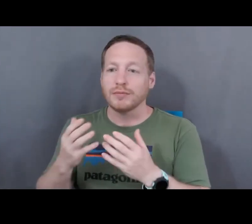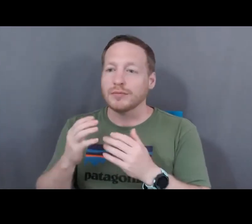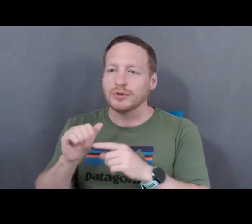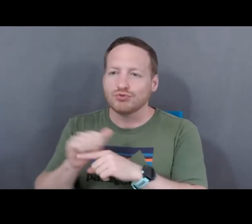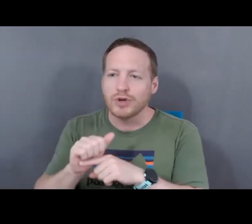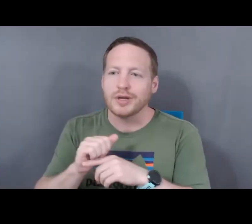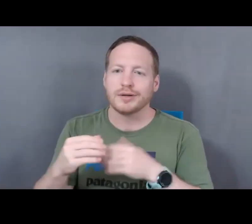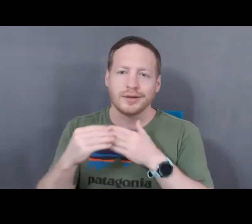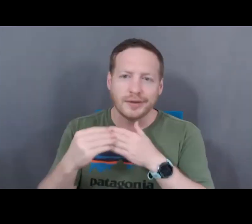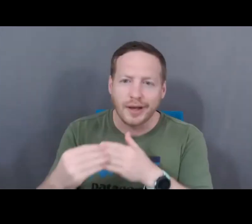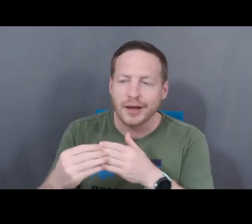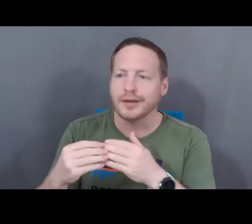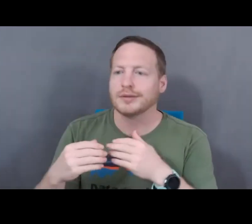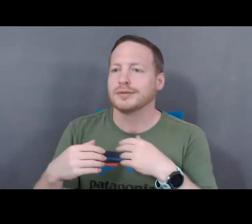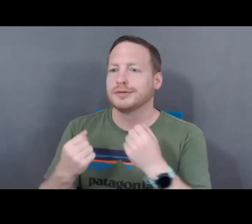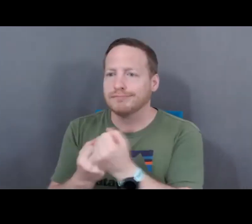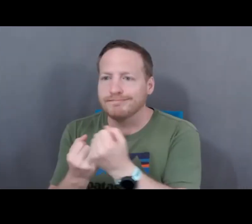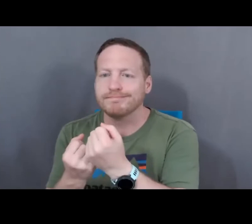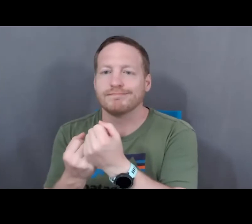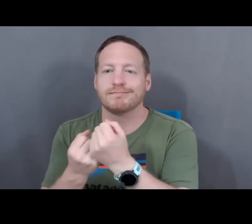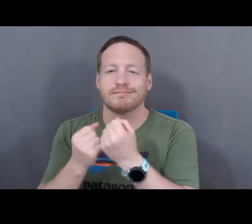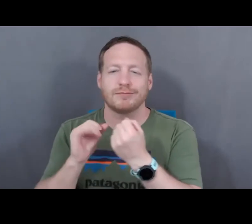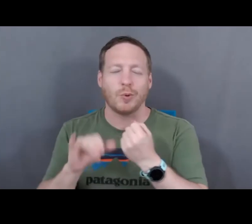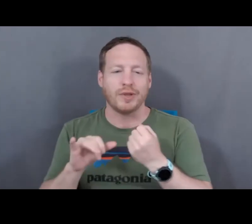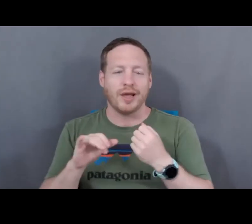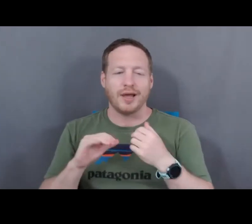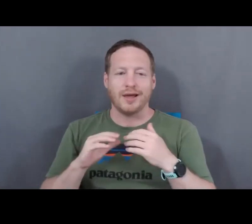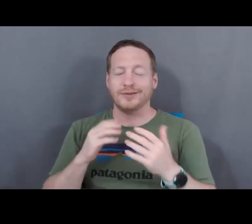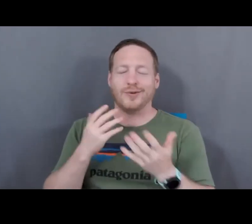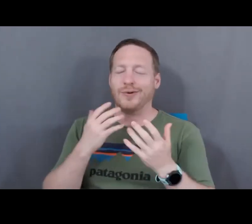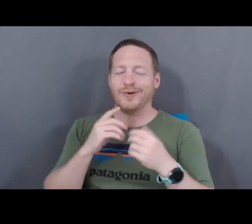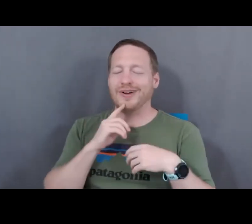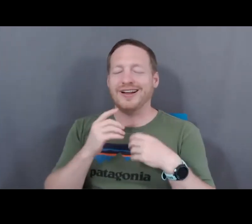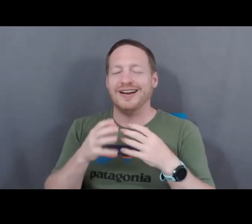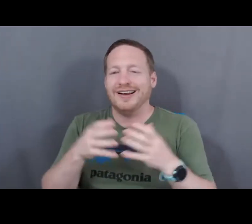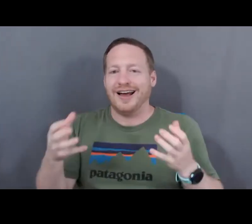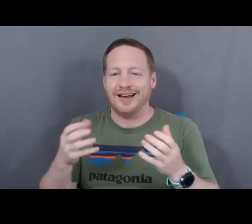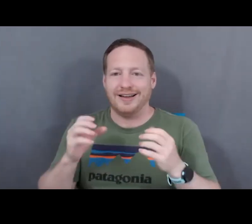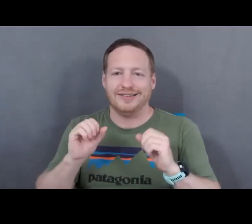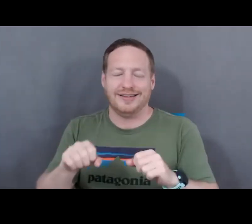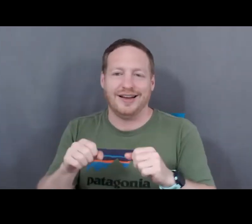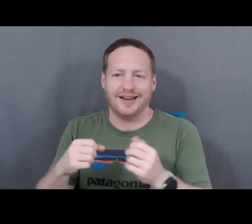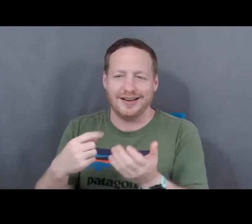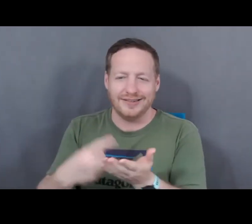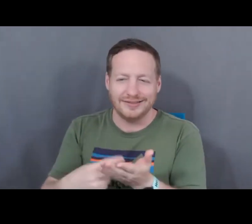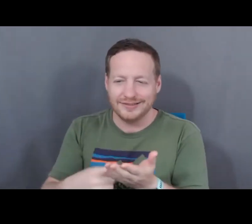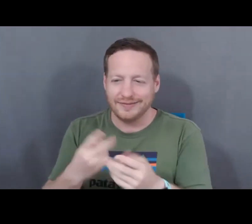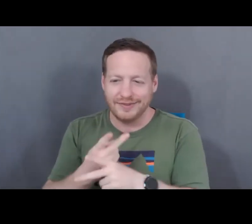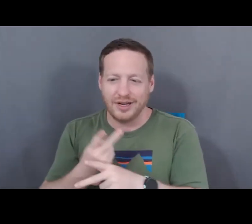I'm just thinking about what kind of opportunity of training, leadership support we can give to them. I don't know, there's a lot we